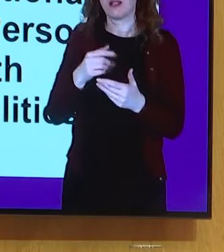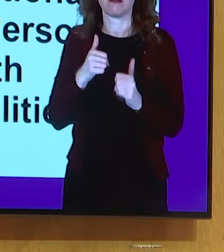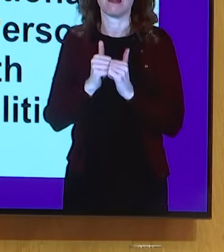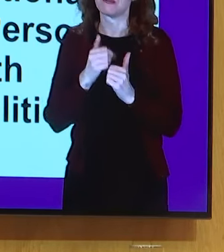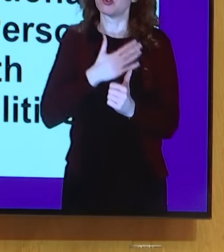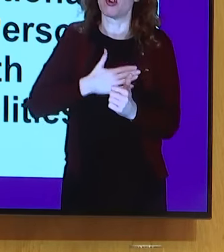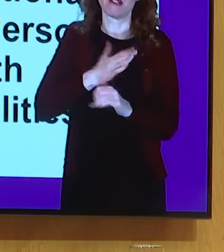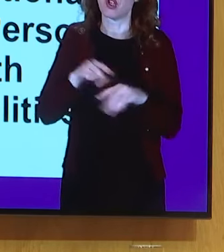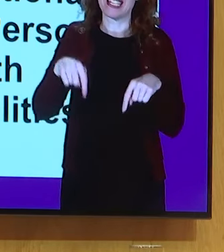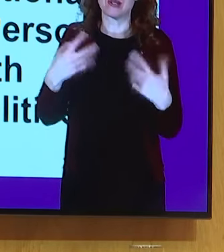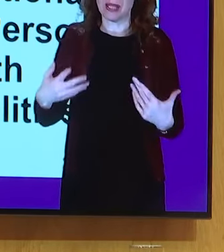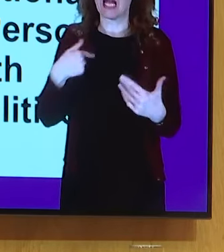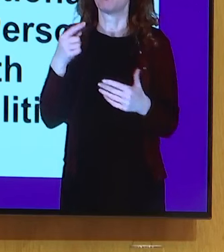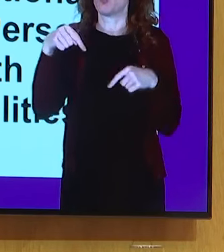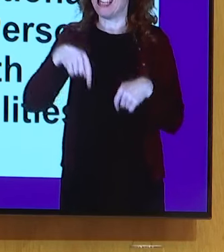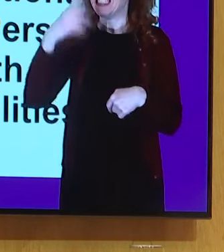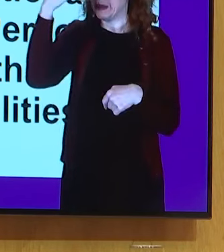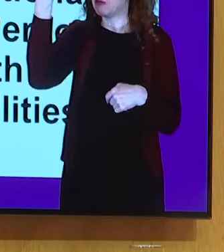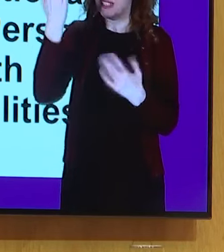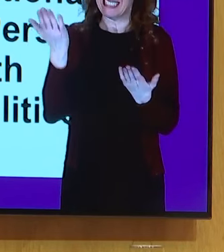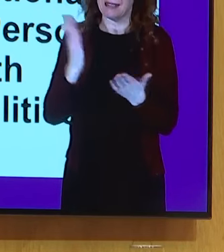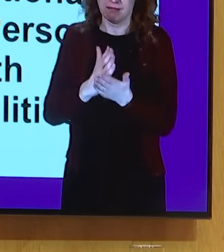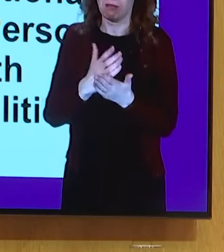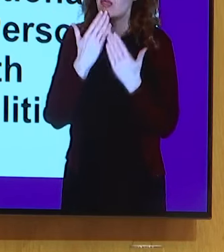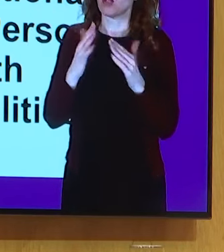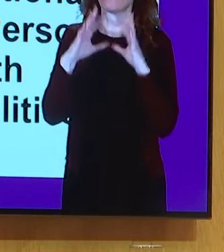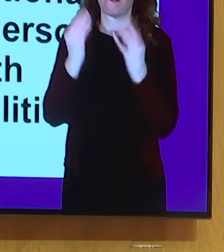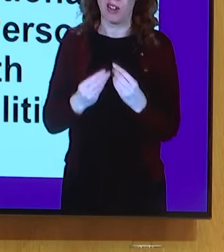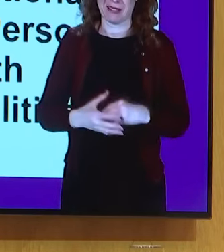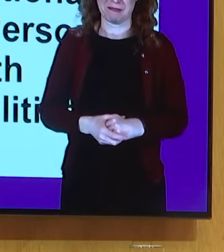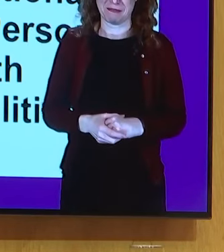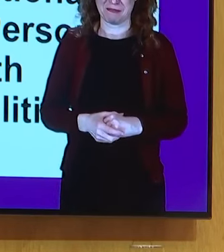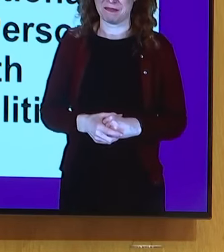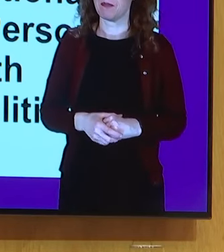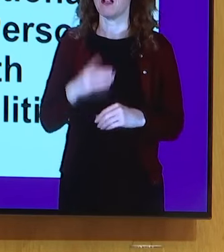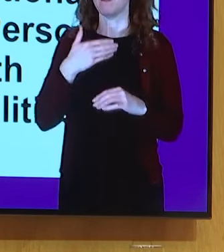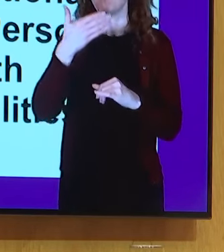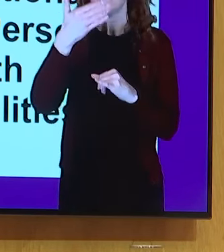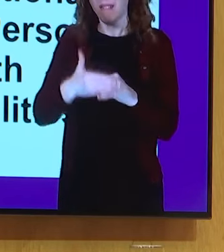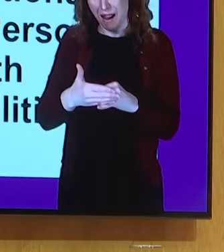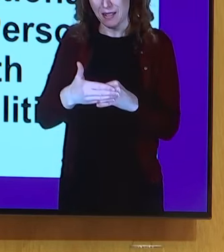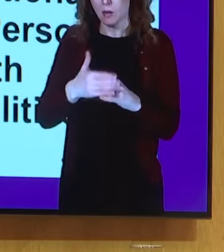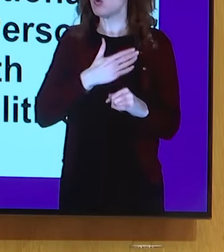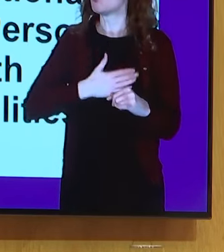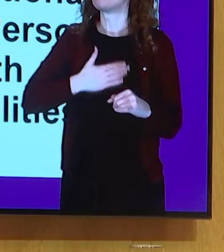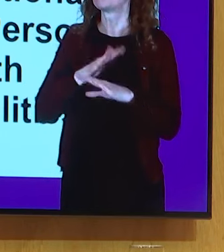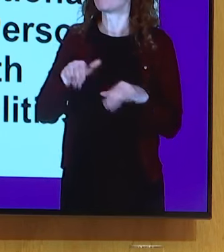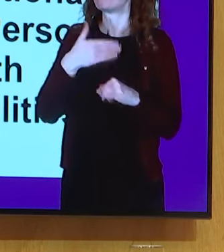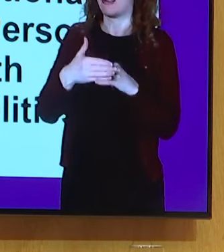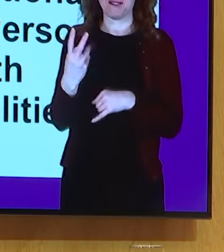here today, but you're certainly here in spirit. And thank you for everything you do. And my final, I have two